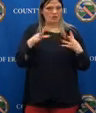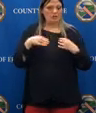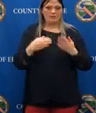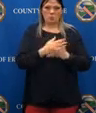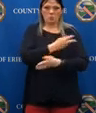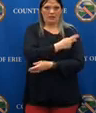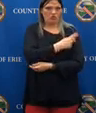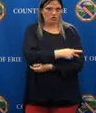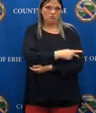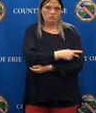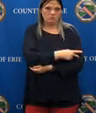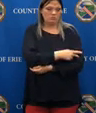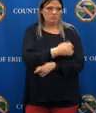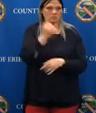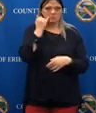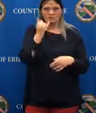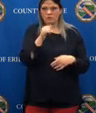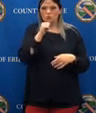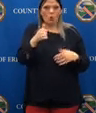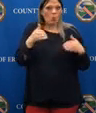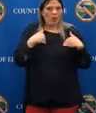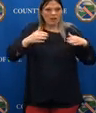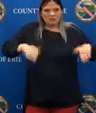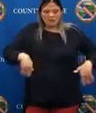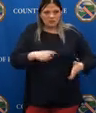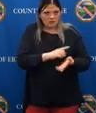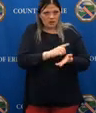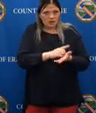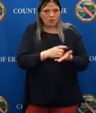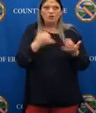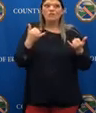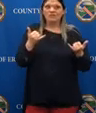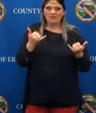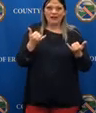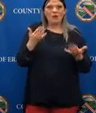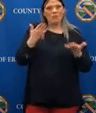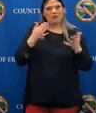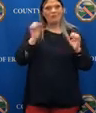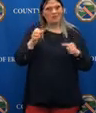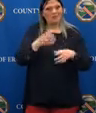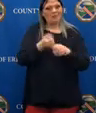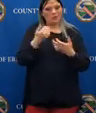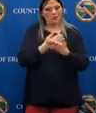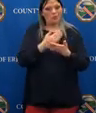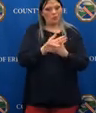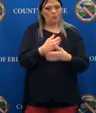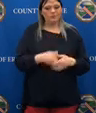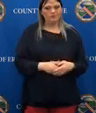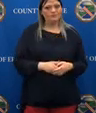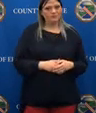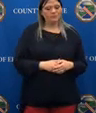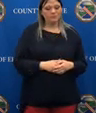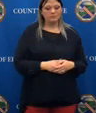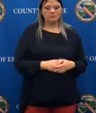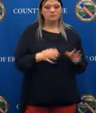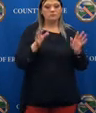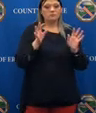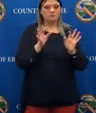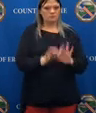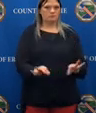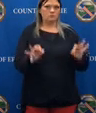patients. So if you don't have a doctor, now's the time potentially to think about getting a new doctor. Important resources, once